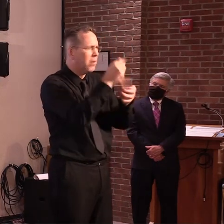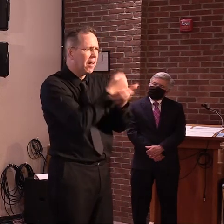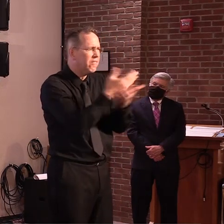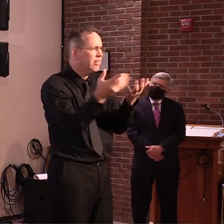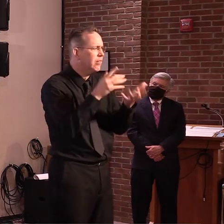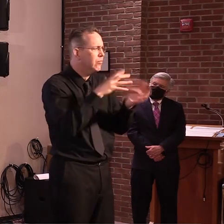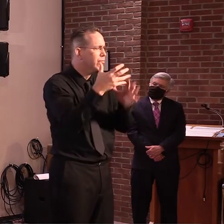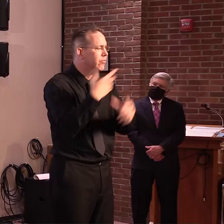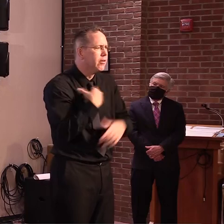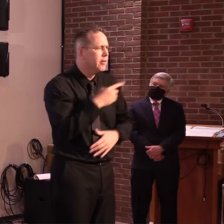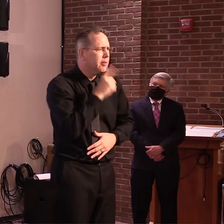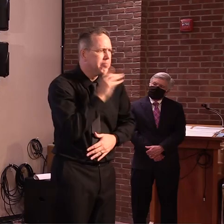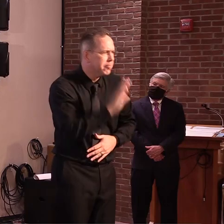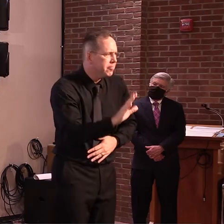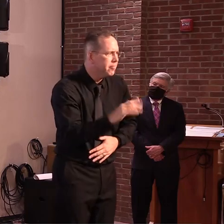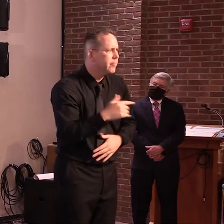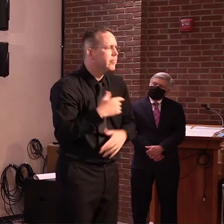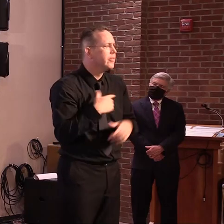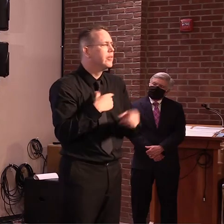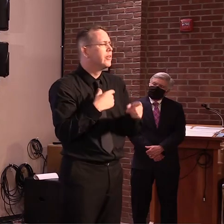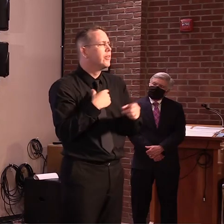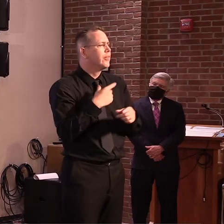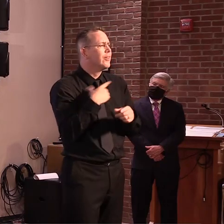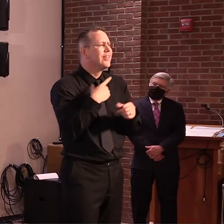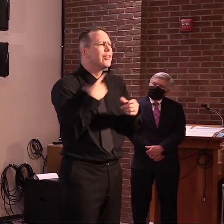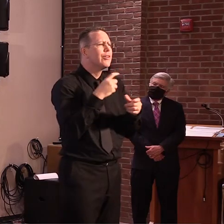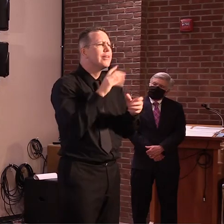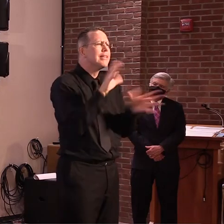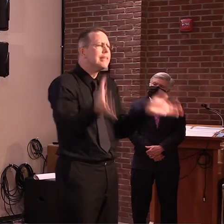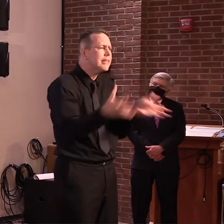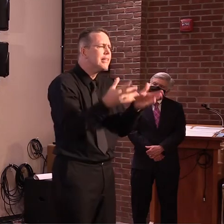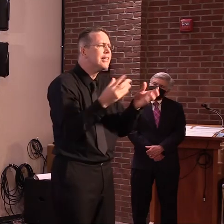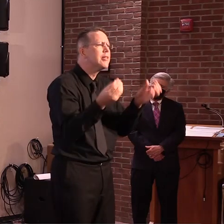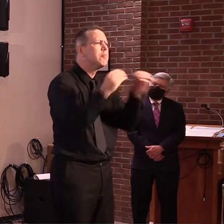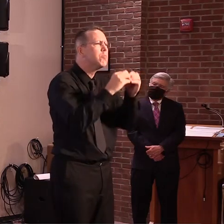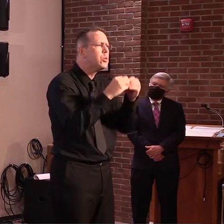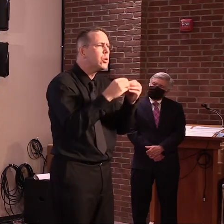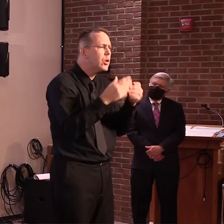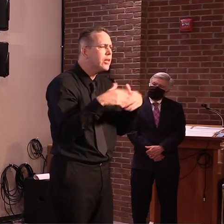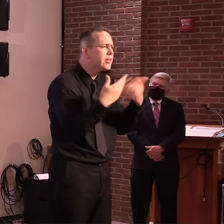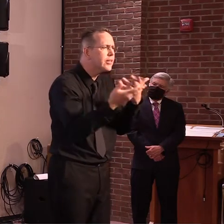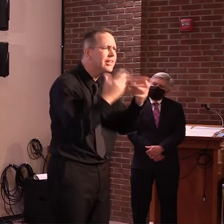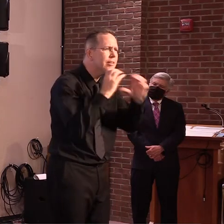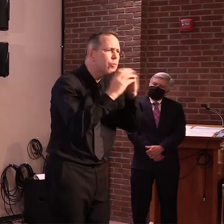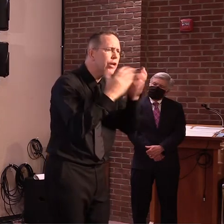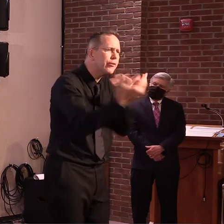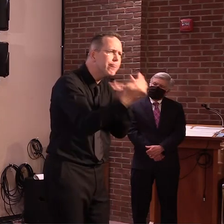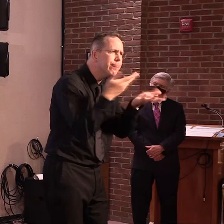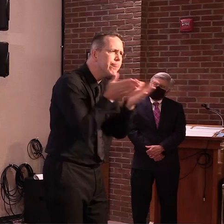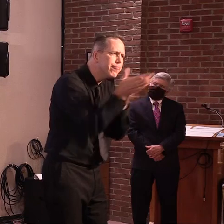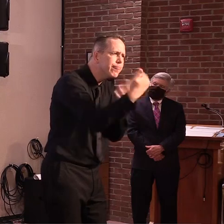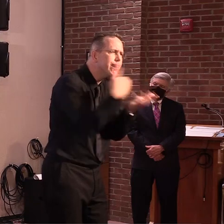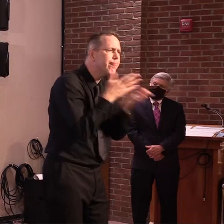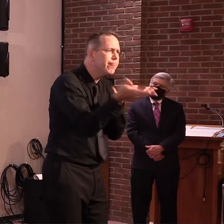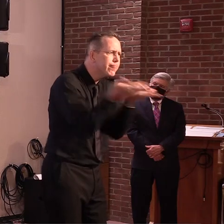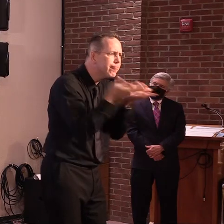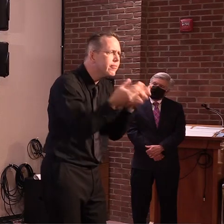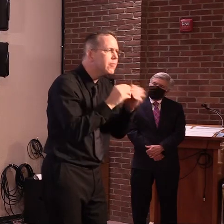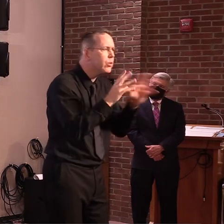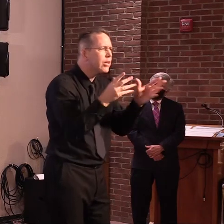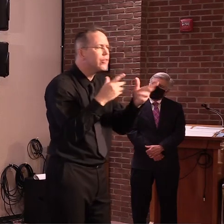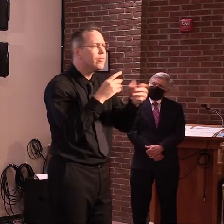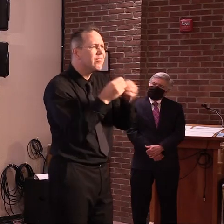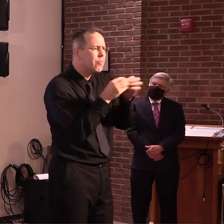and communication in the appropriate linguistic manner for prevention,